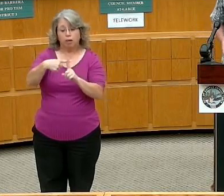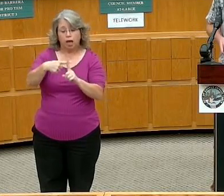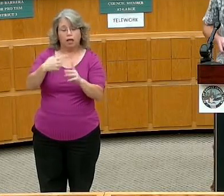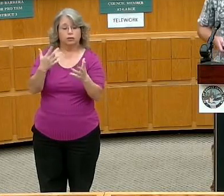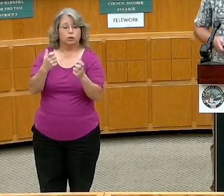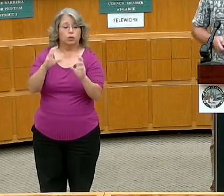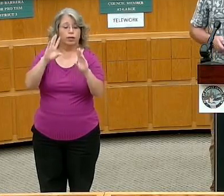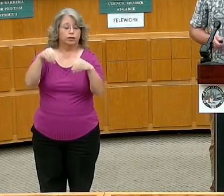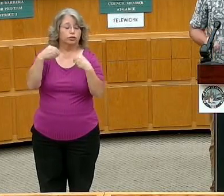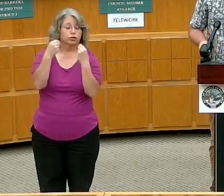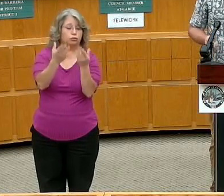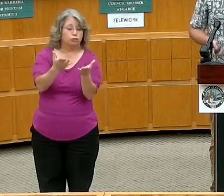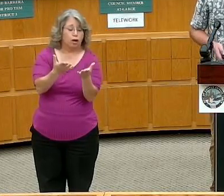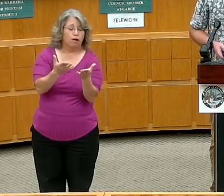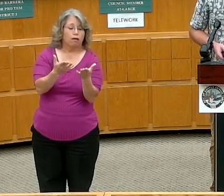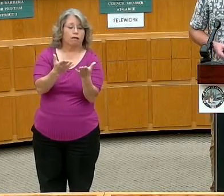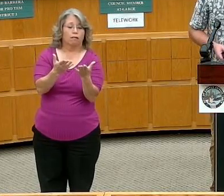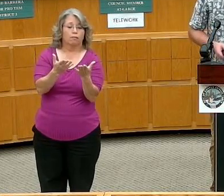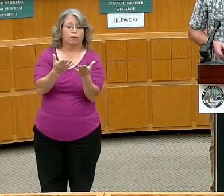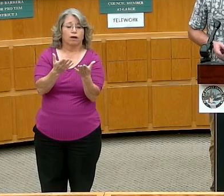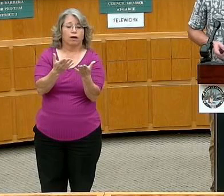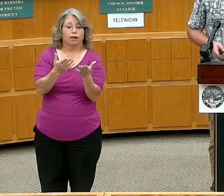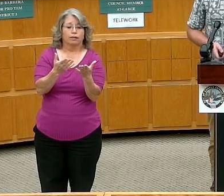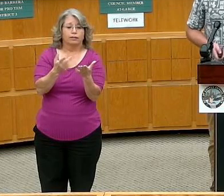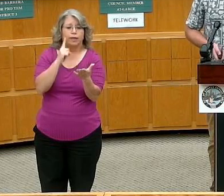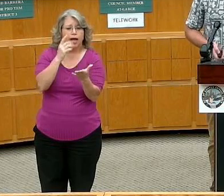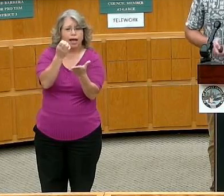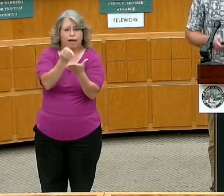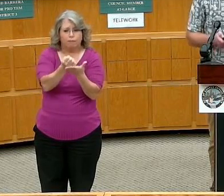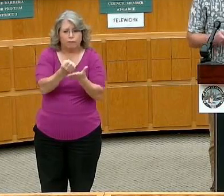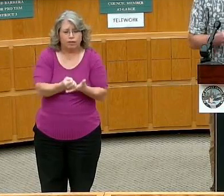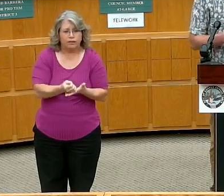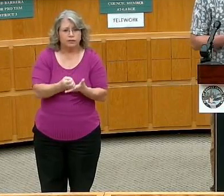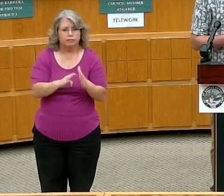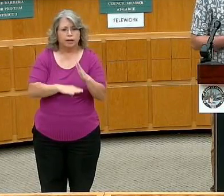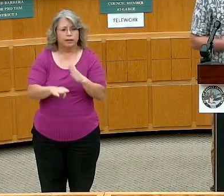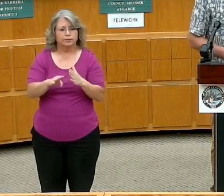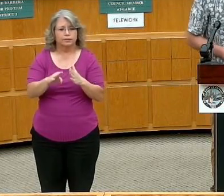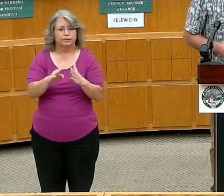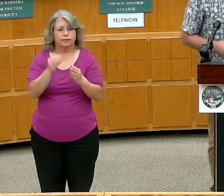decision-making to our leaders in the local area and beyond.